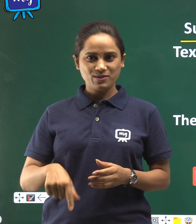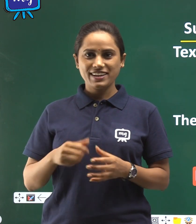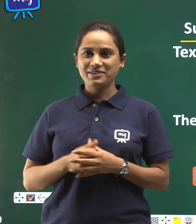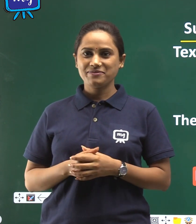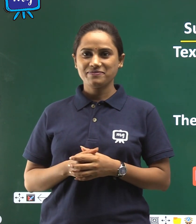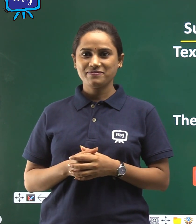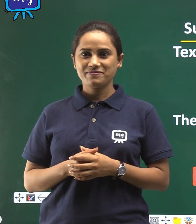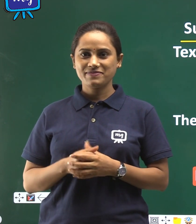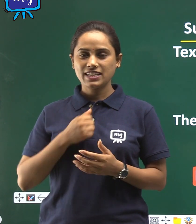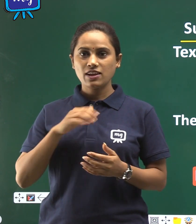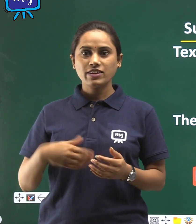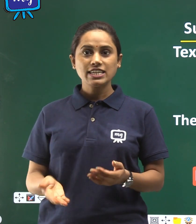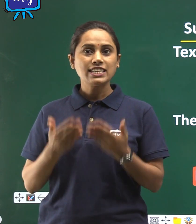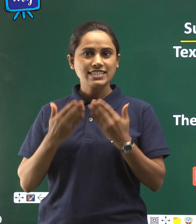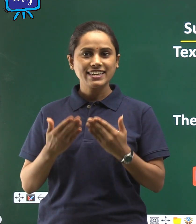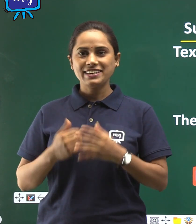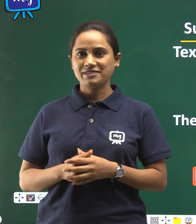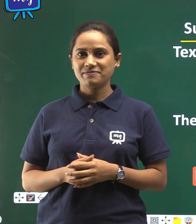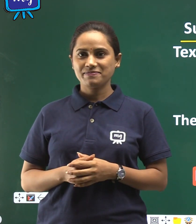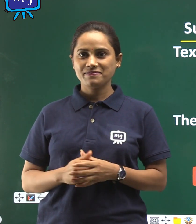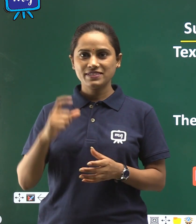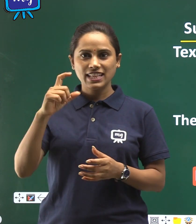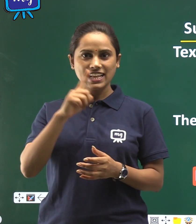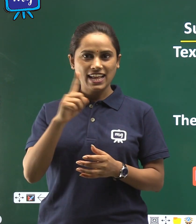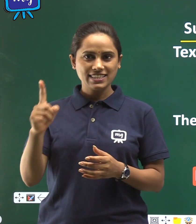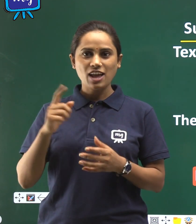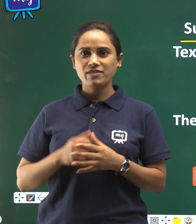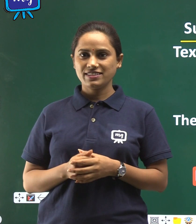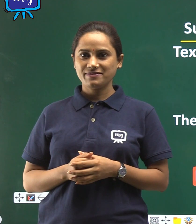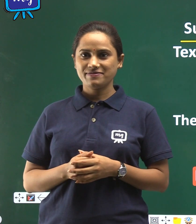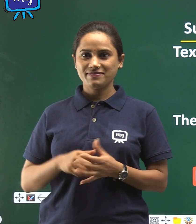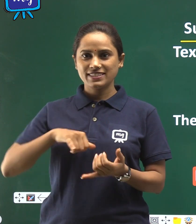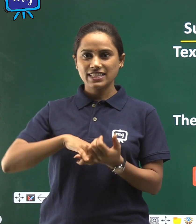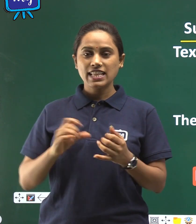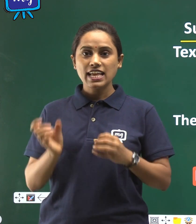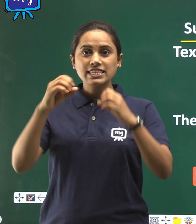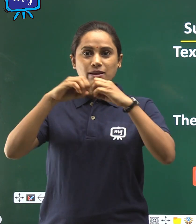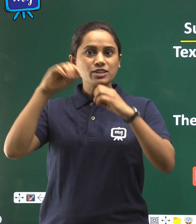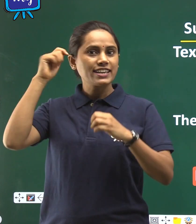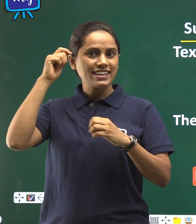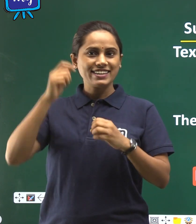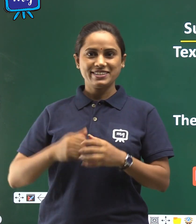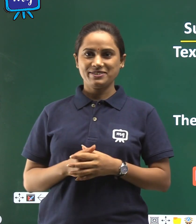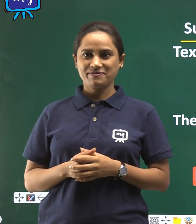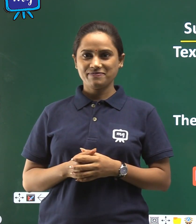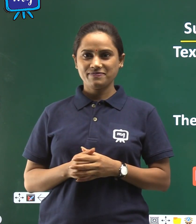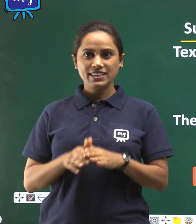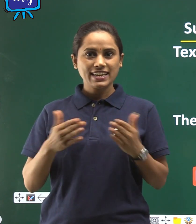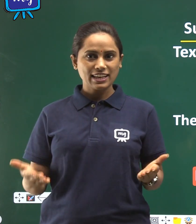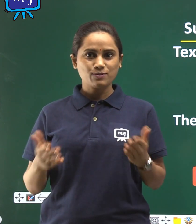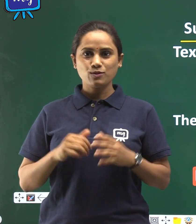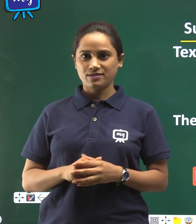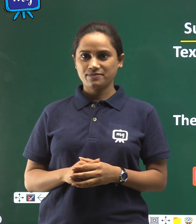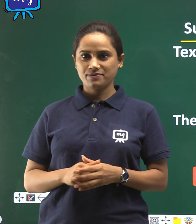Today we shall study class 11th, subject English,